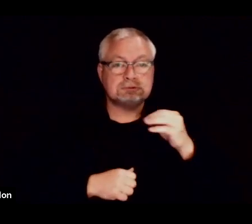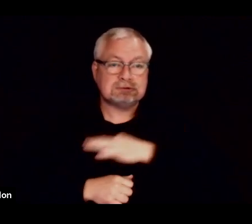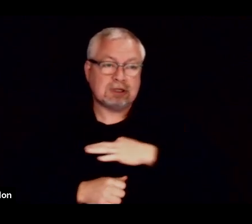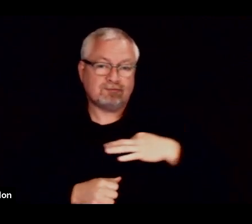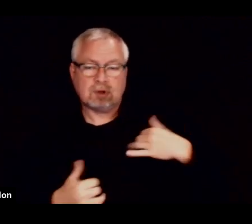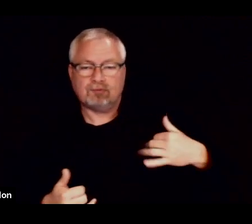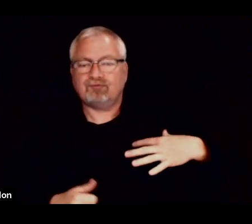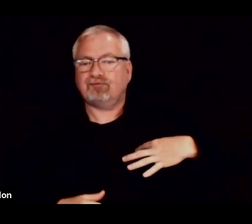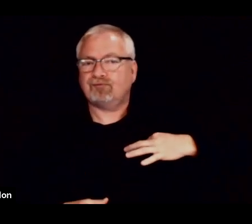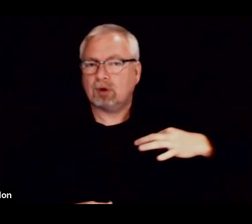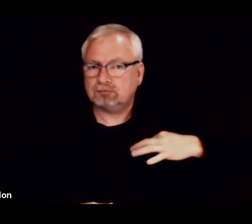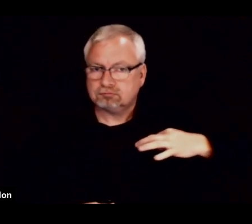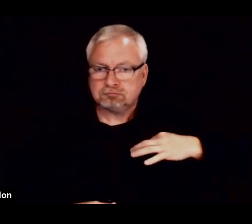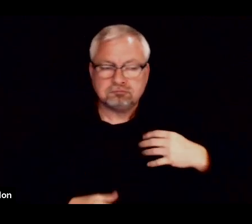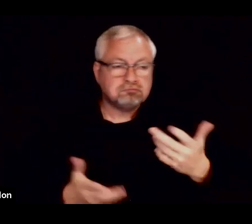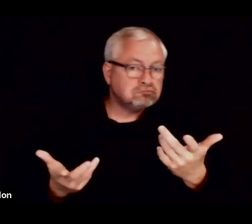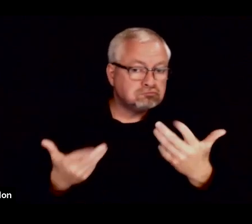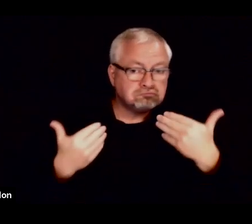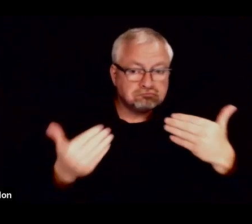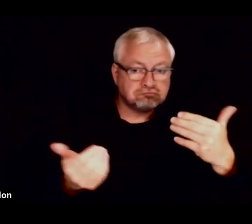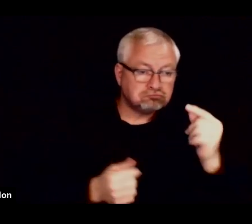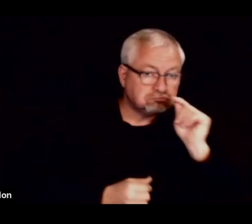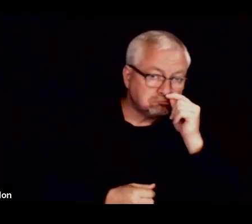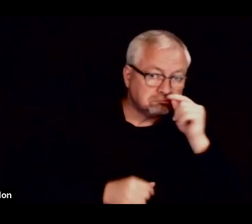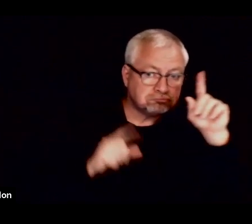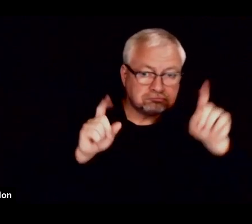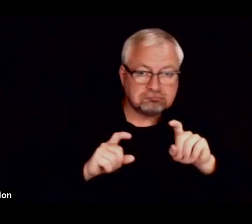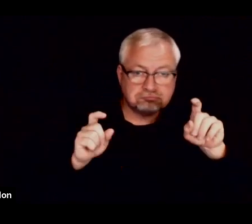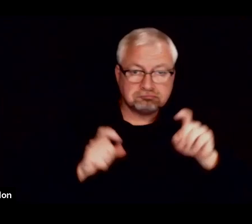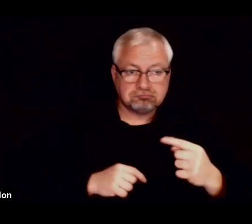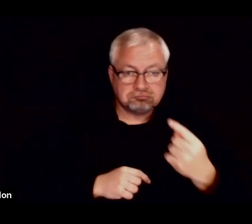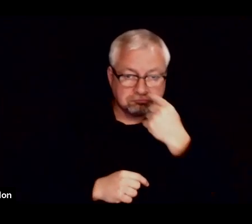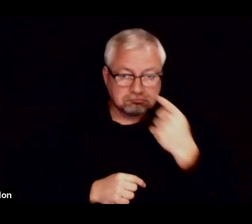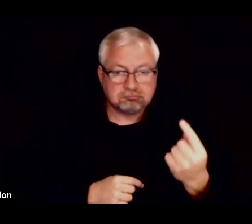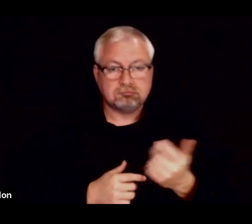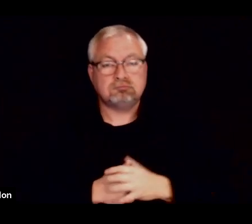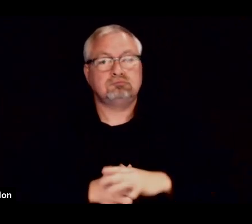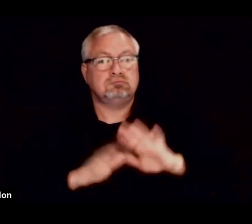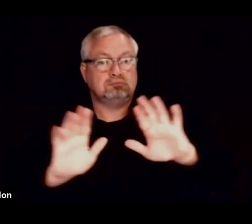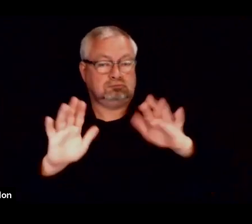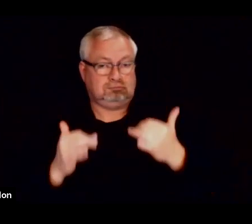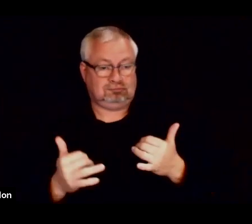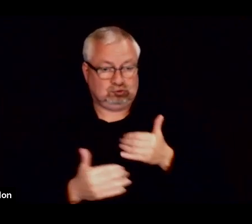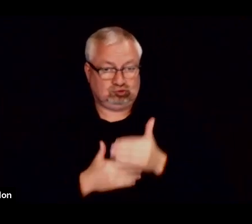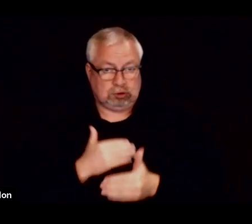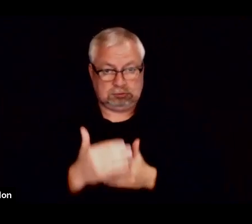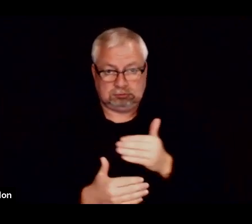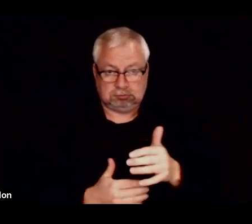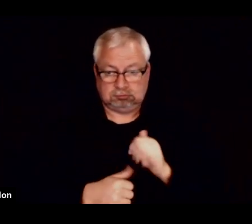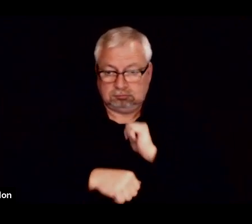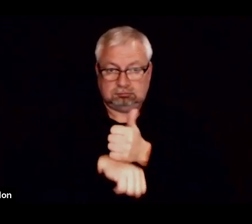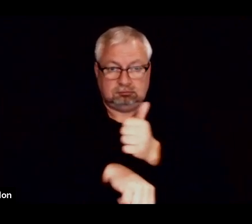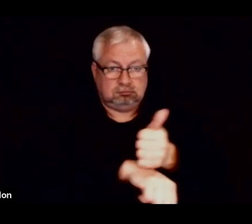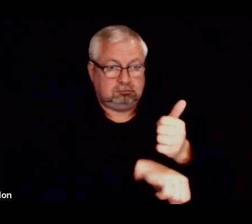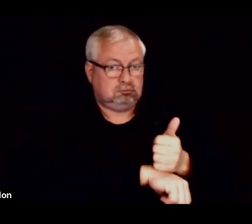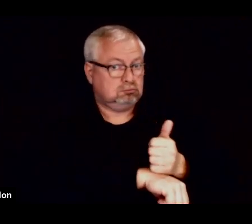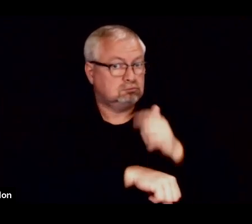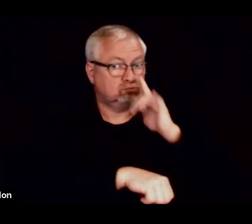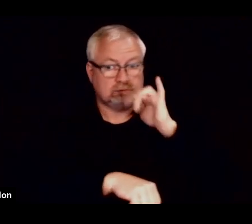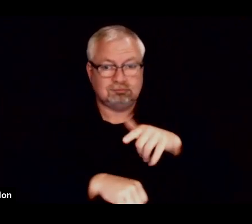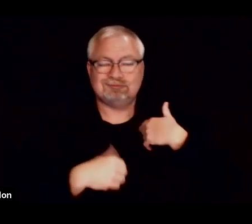So scheduling, getting this process in place to schedule facilities to be tested, including all the required logistical support to get the